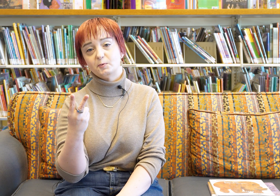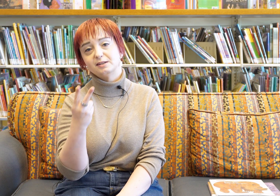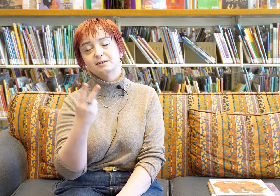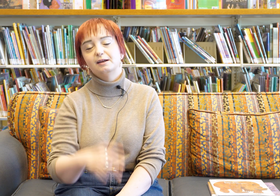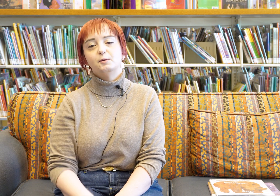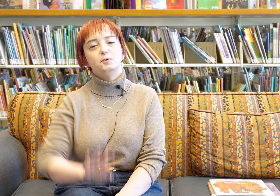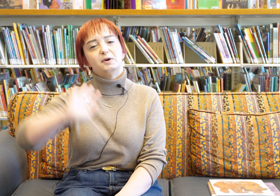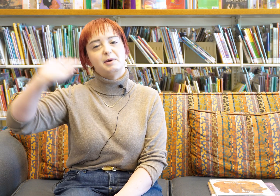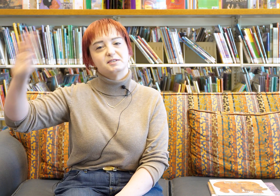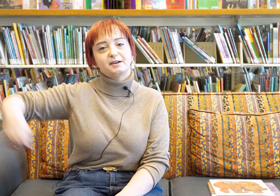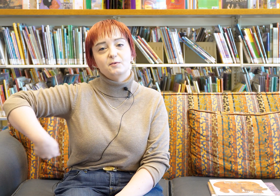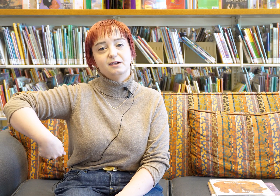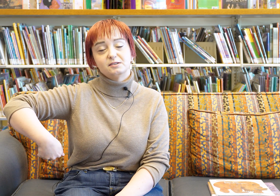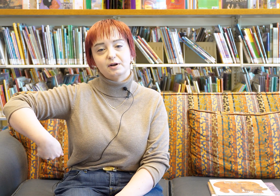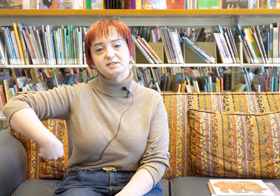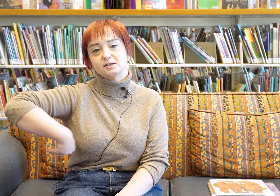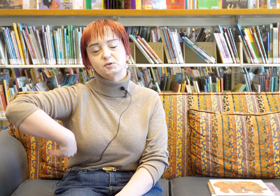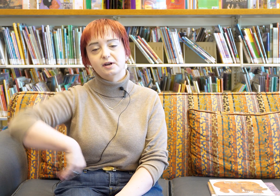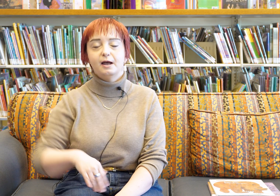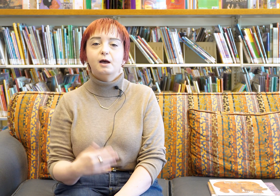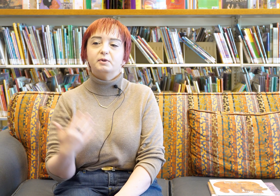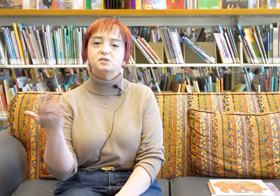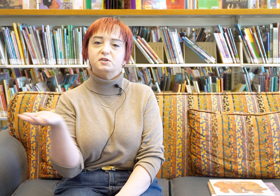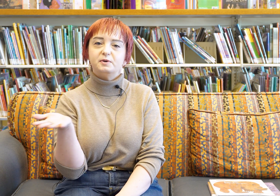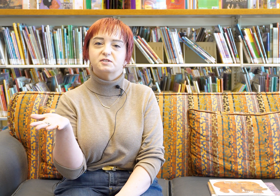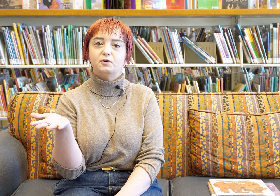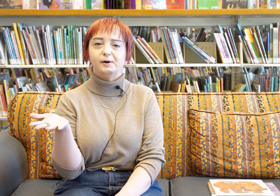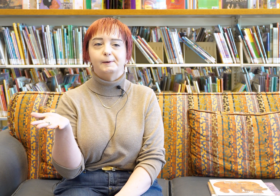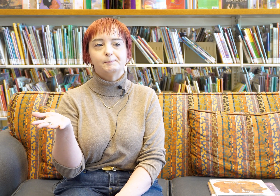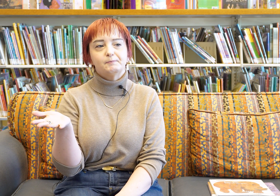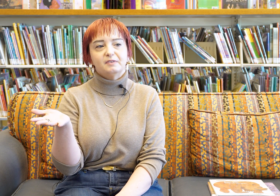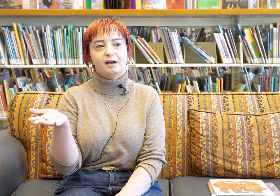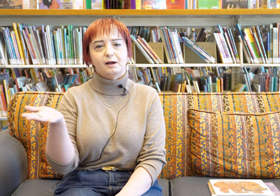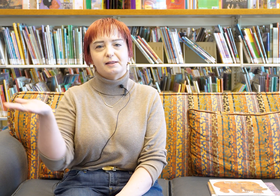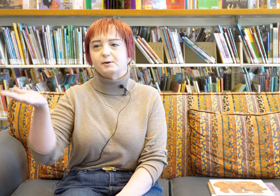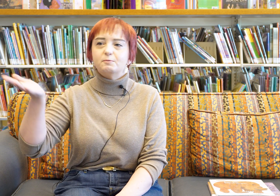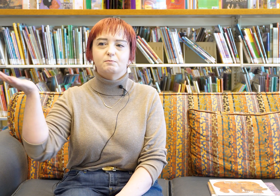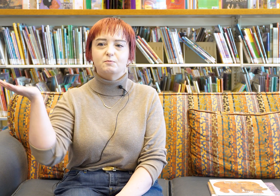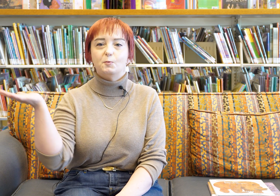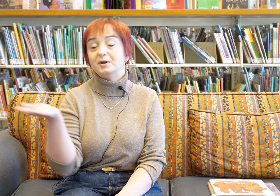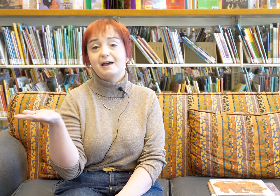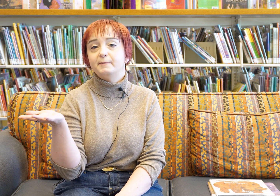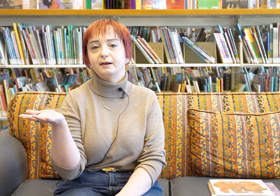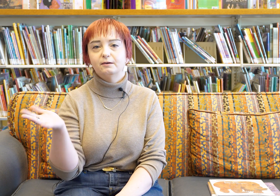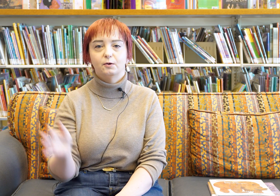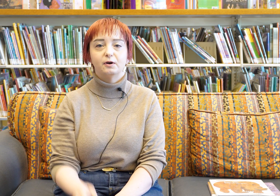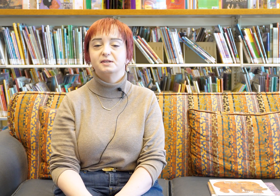what. We'll worry about the second one during our second story. But this first one is for like what's happening. Or if